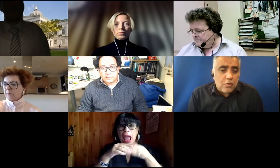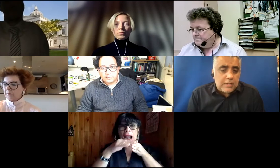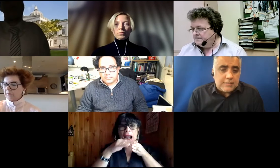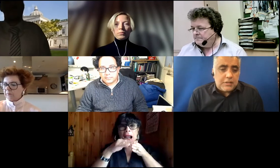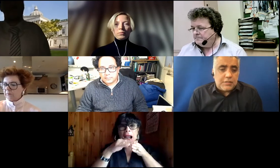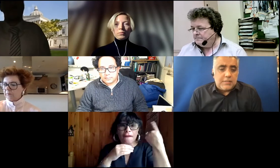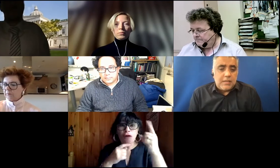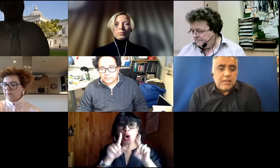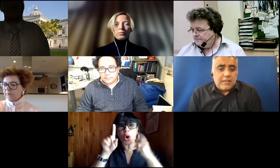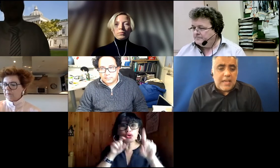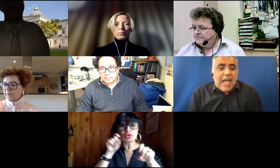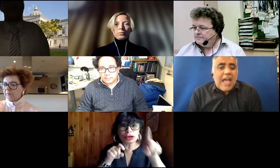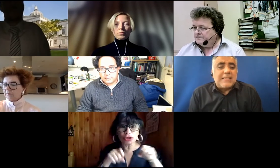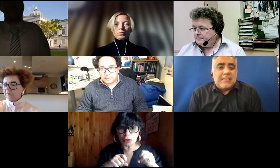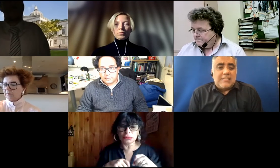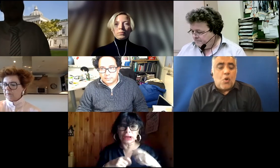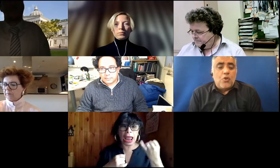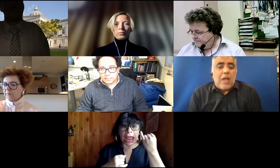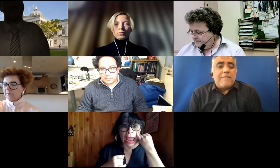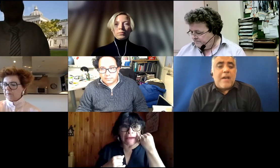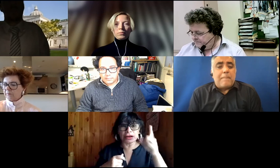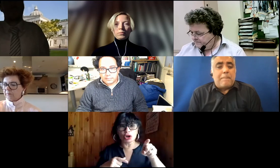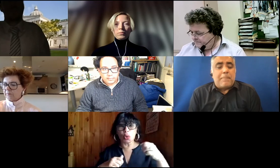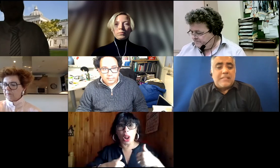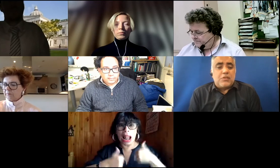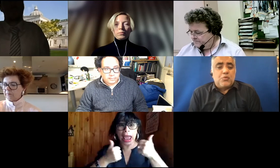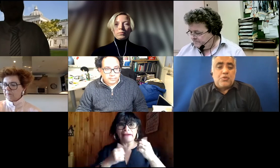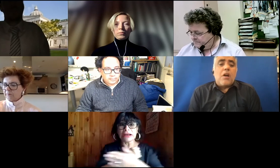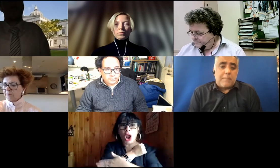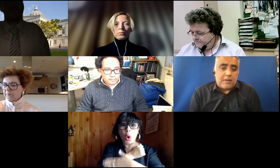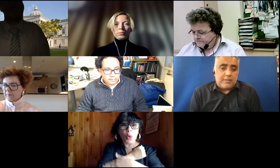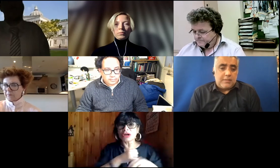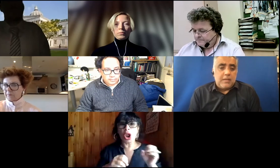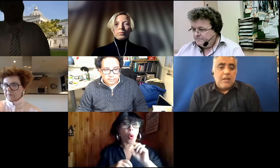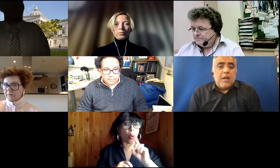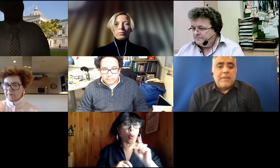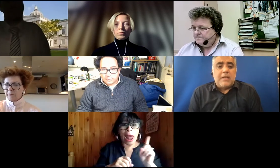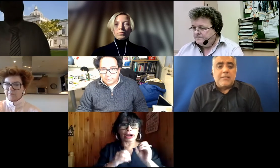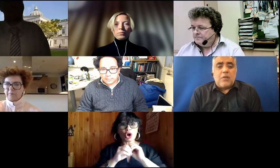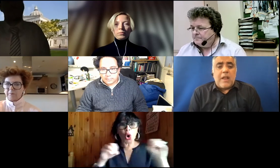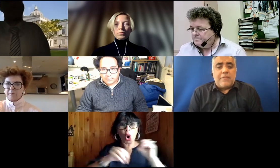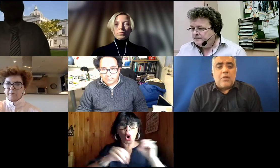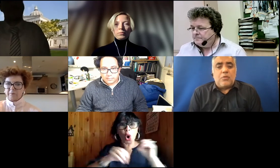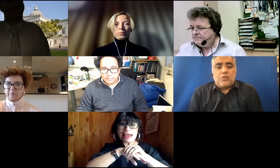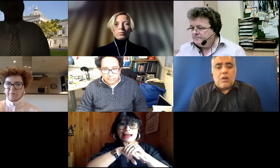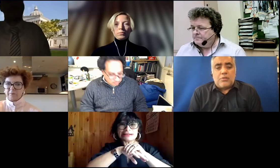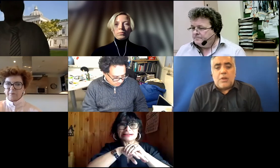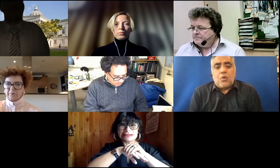Many organizations can access or have places to talk about this, because